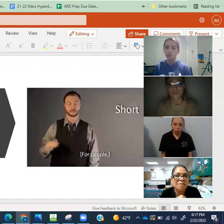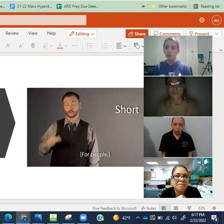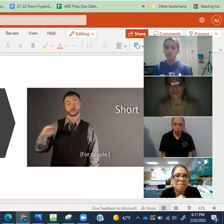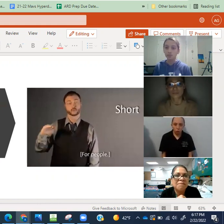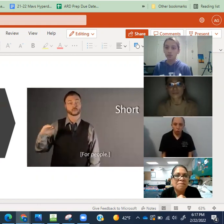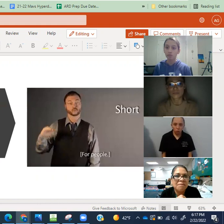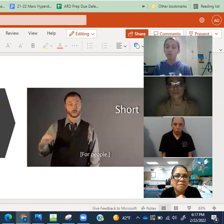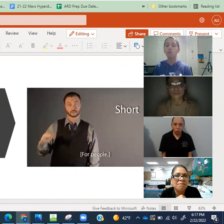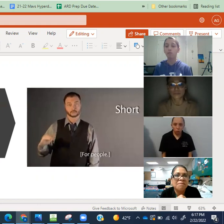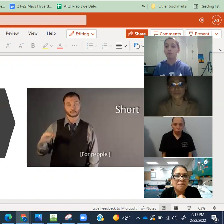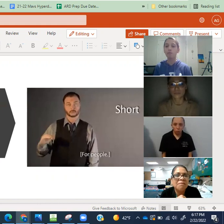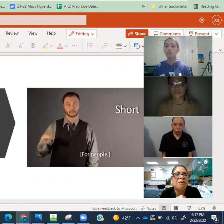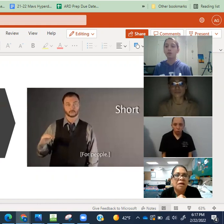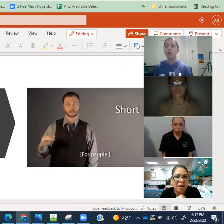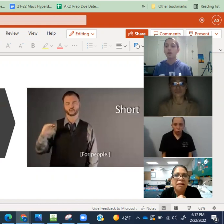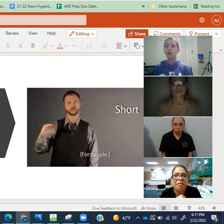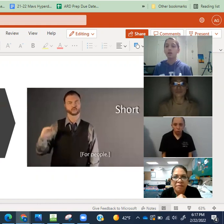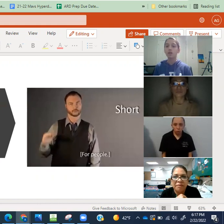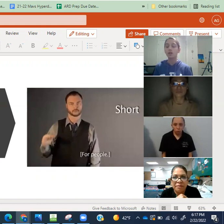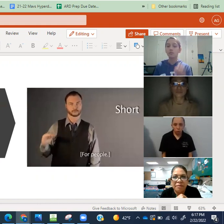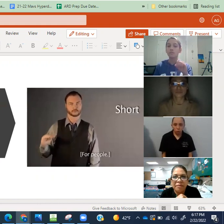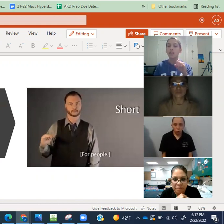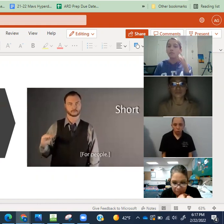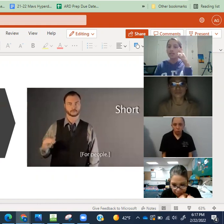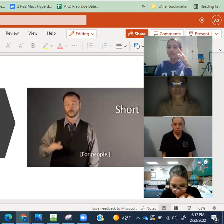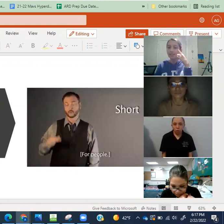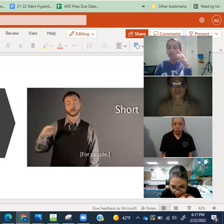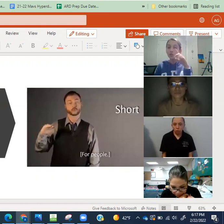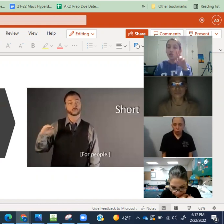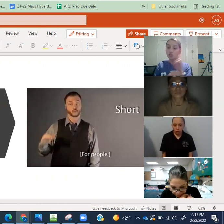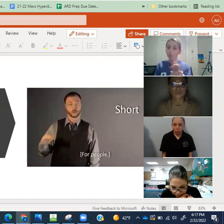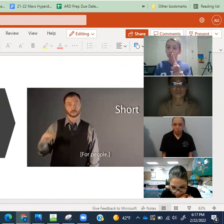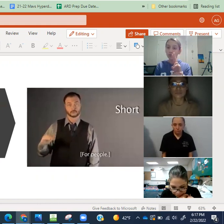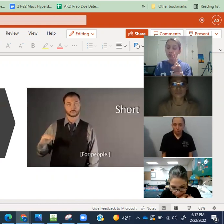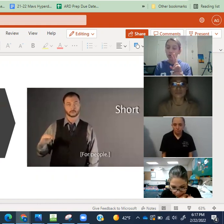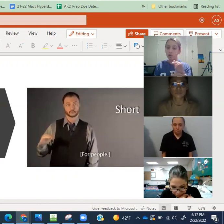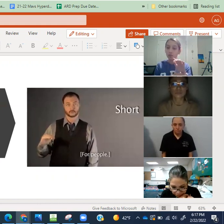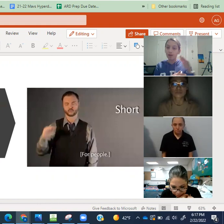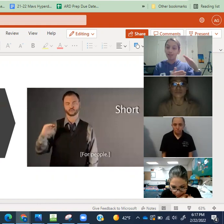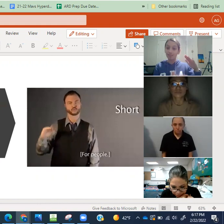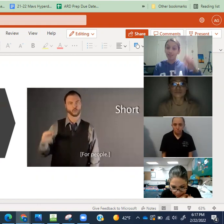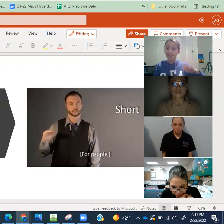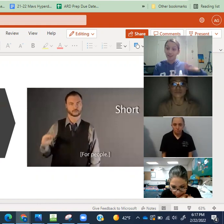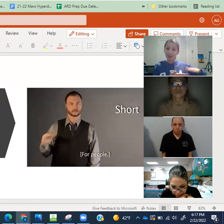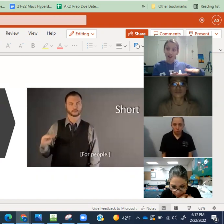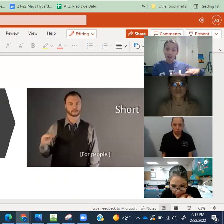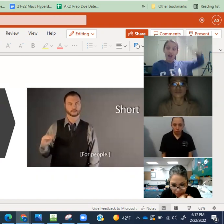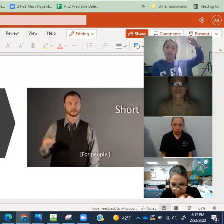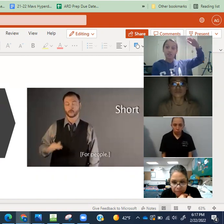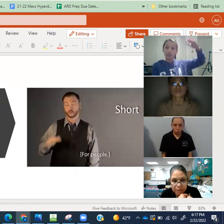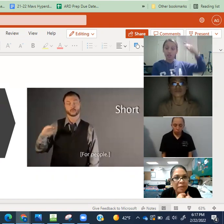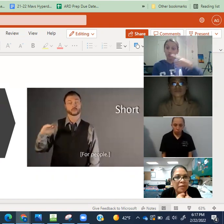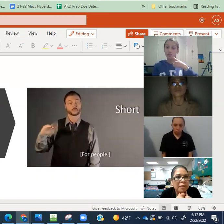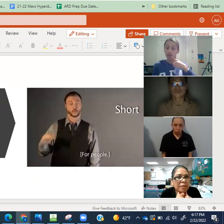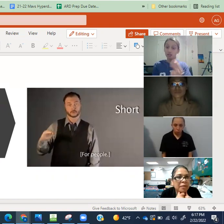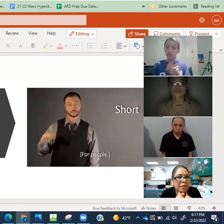for measure. Mhm. Okay. Yeah, because I think you can use like